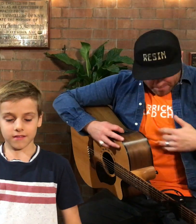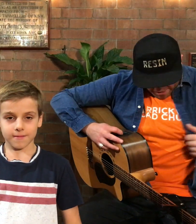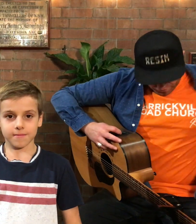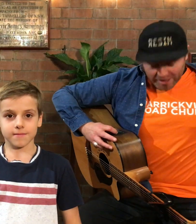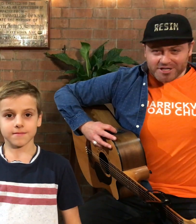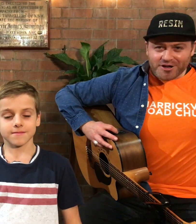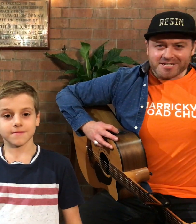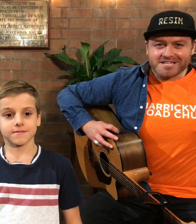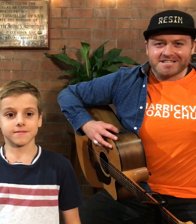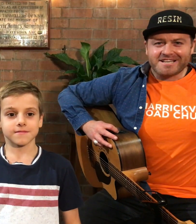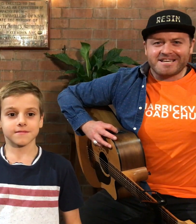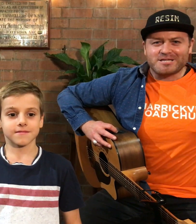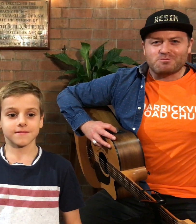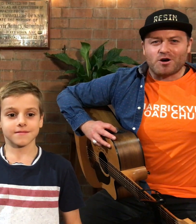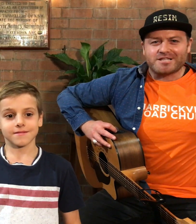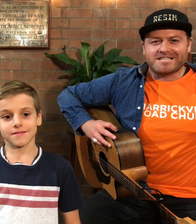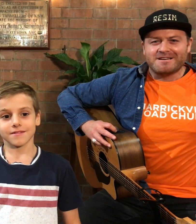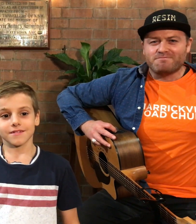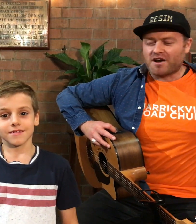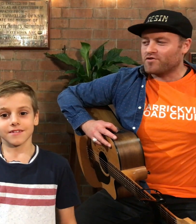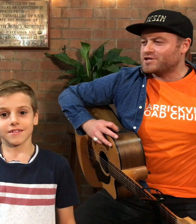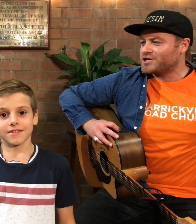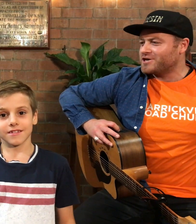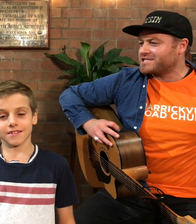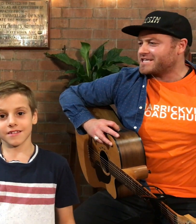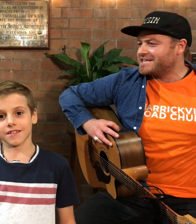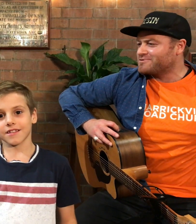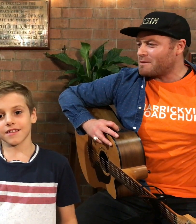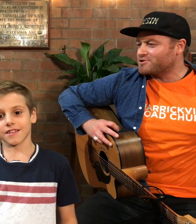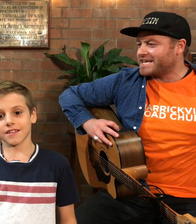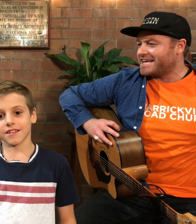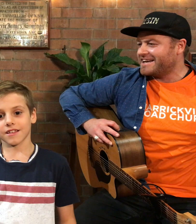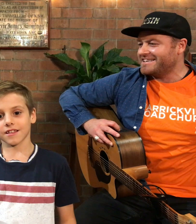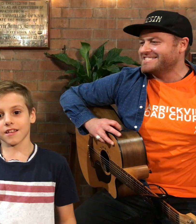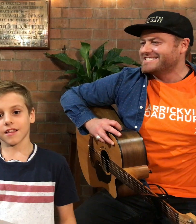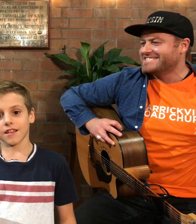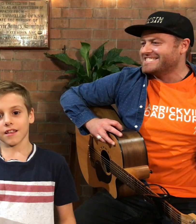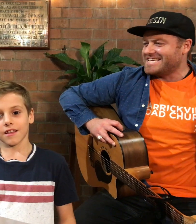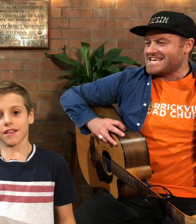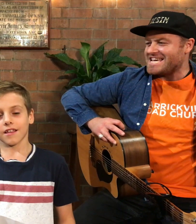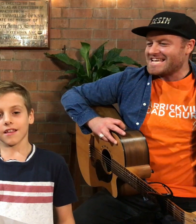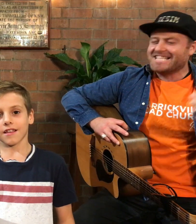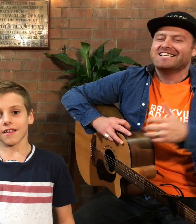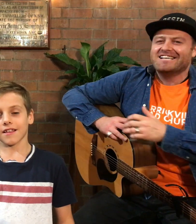This is our Marrickville Road Church kids spot. Marrickville Road Church kids represent, hey?